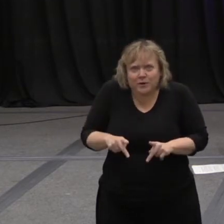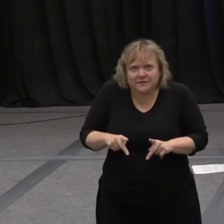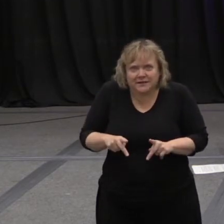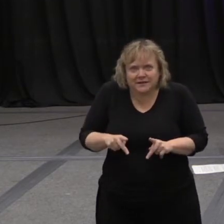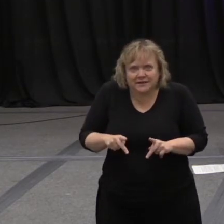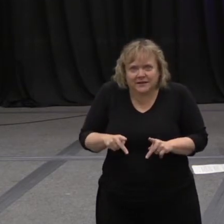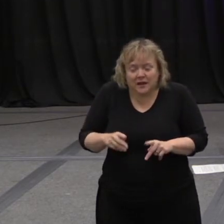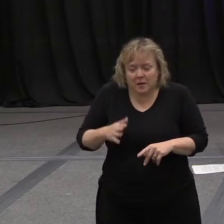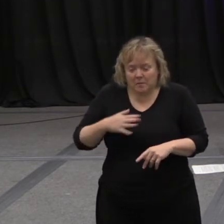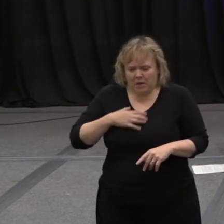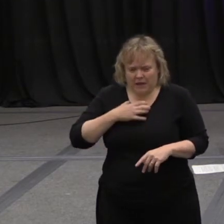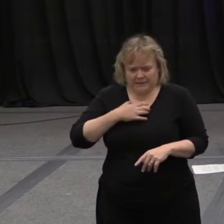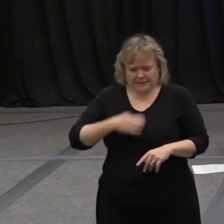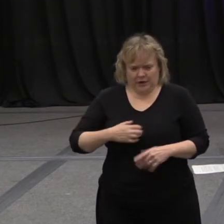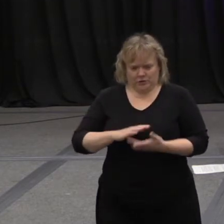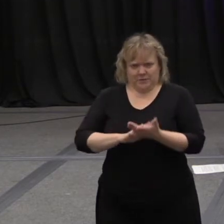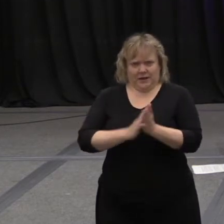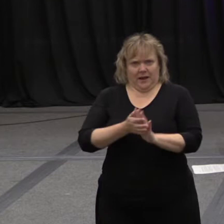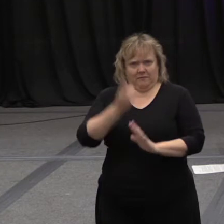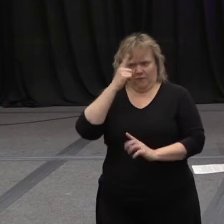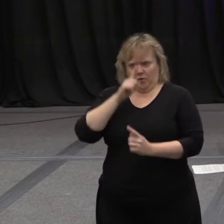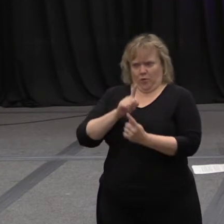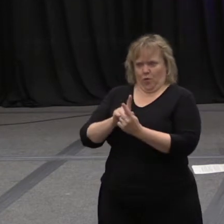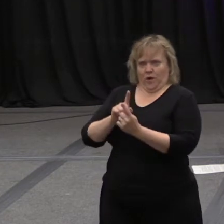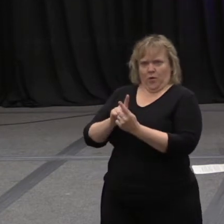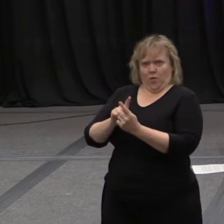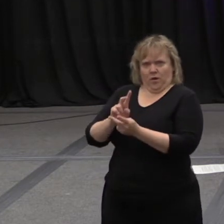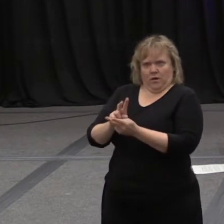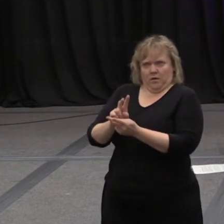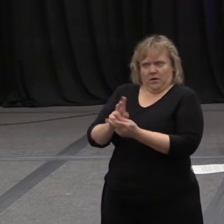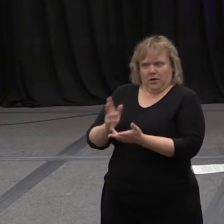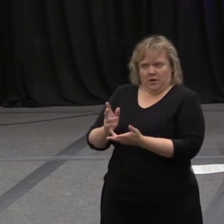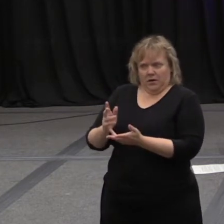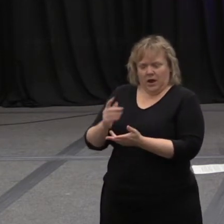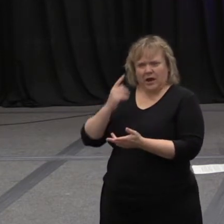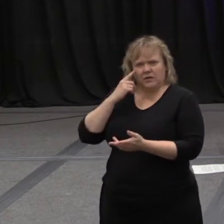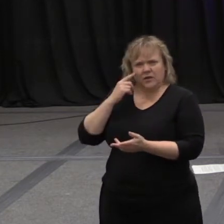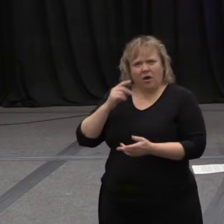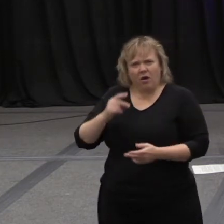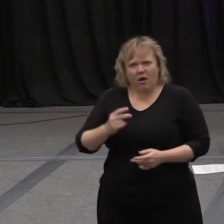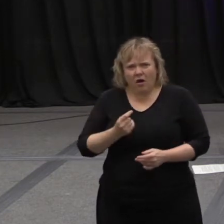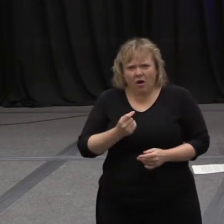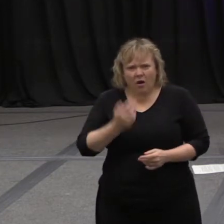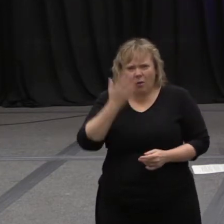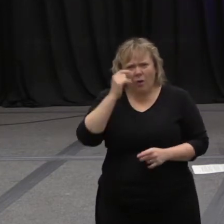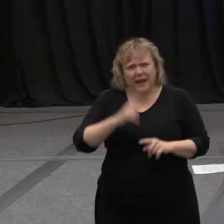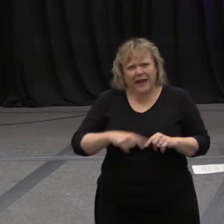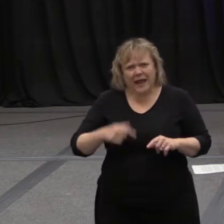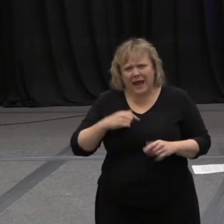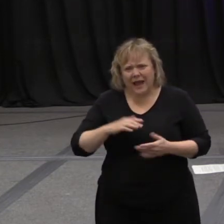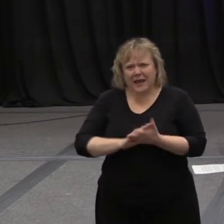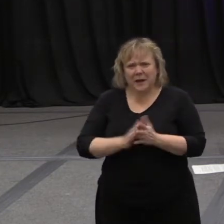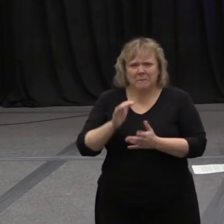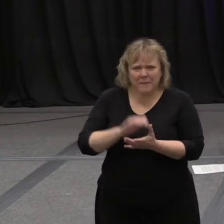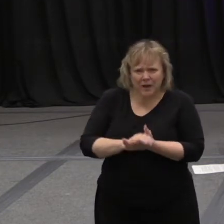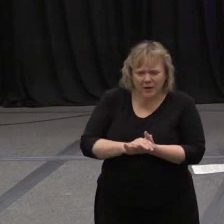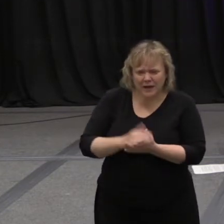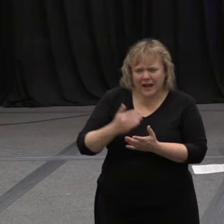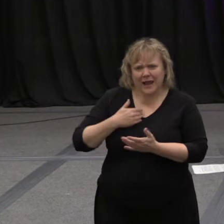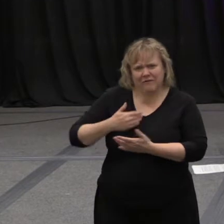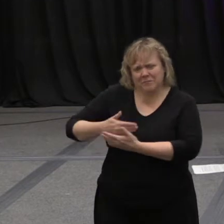monogamous feelings. And I thought, too bad I can't be married and have a baby because I wanted to marry him and have his